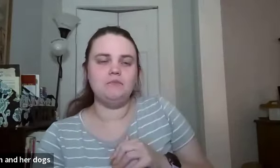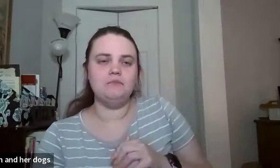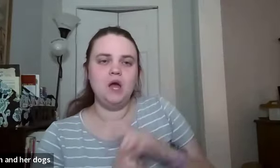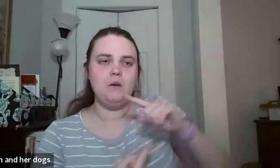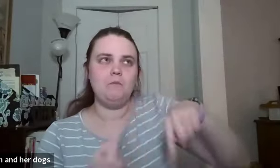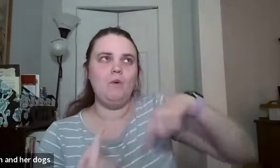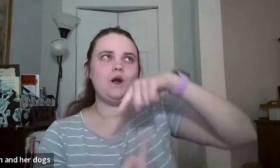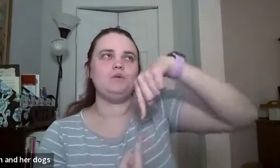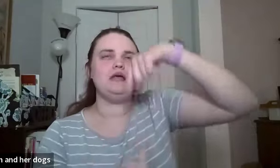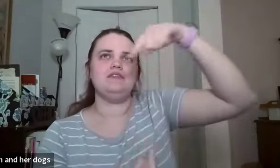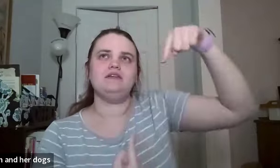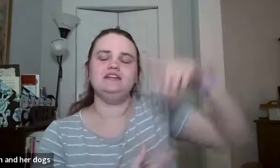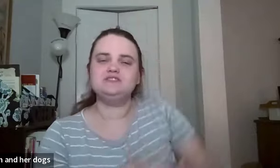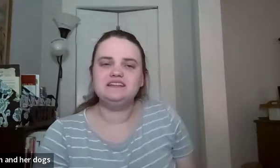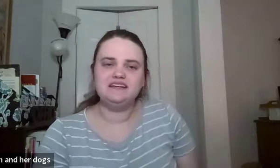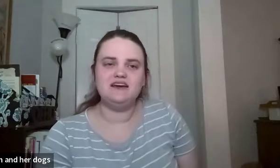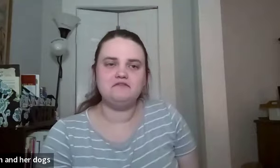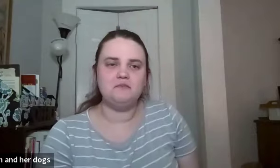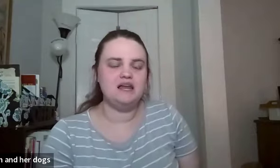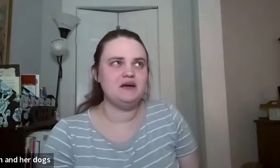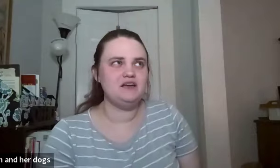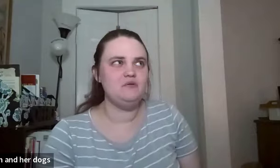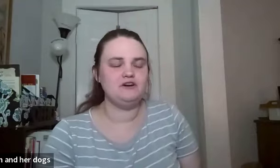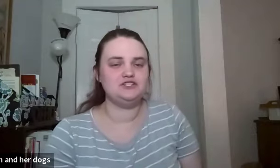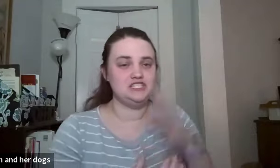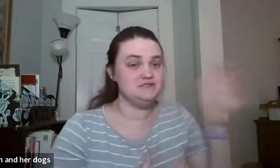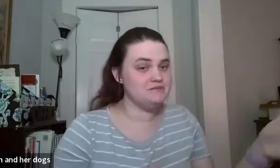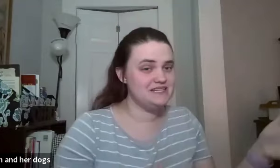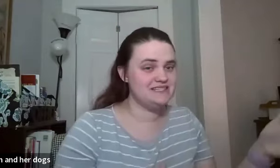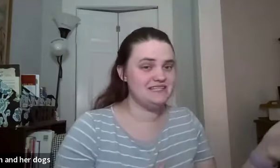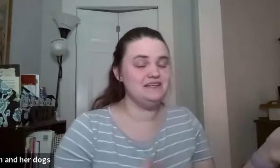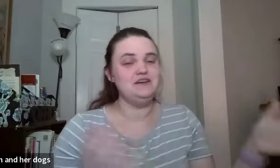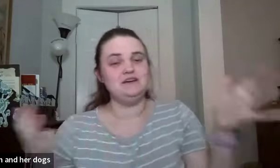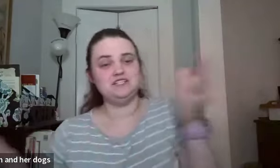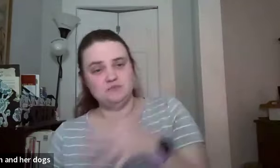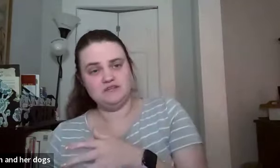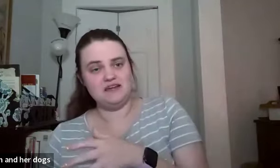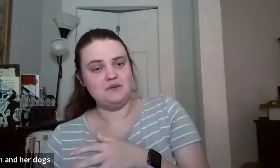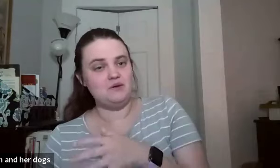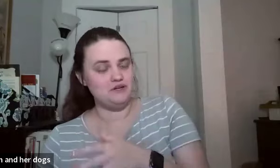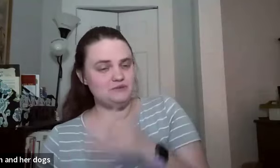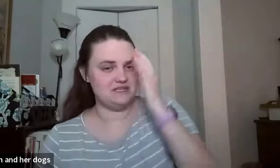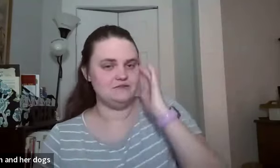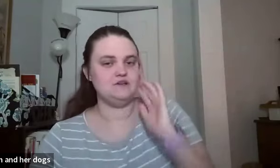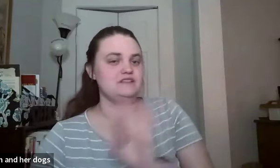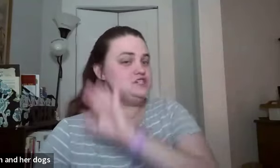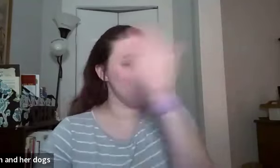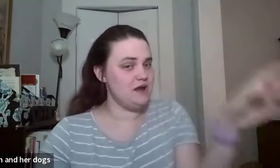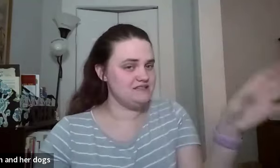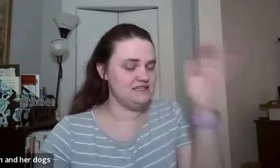one more with, interestingly enough, one of my coworkers, she's from Tennessee. She moved down to Alabama, worked with us for a few years, and then she moved back to